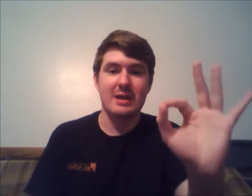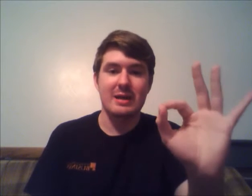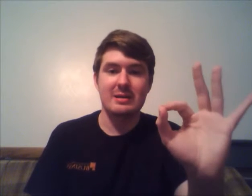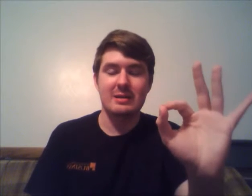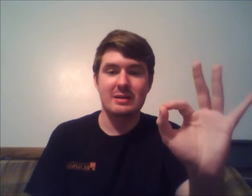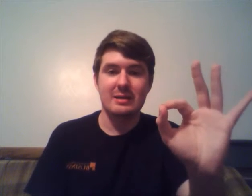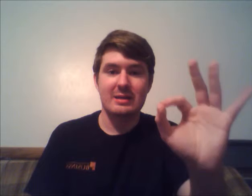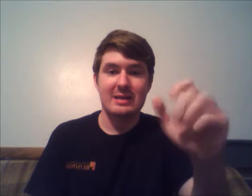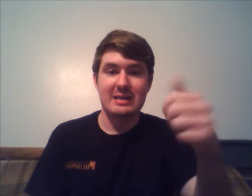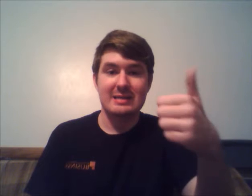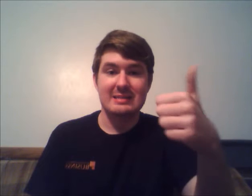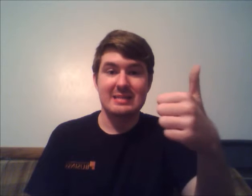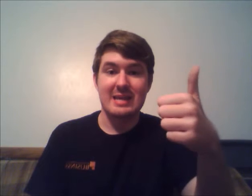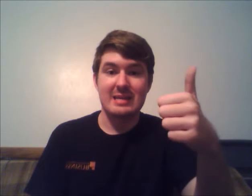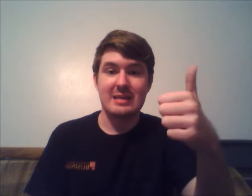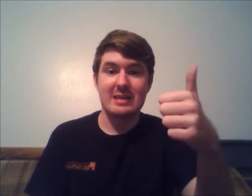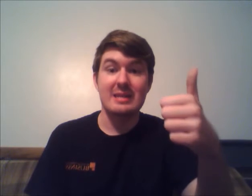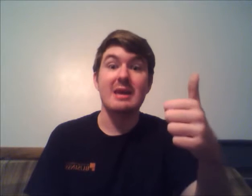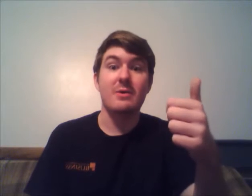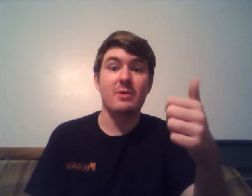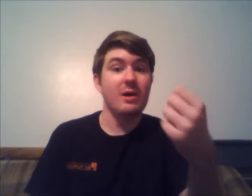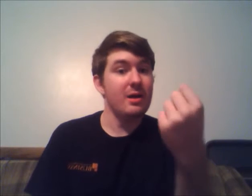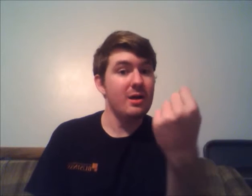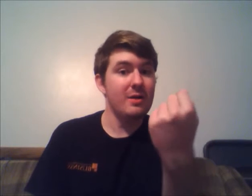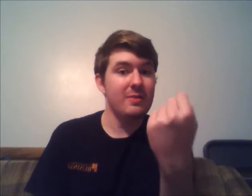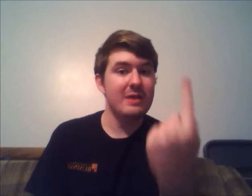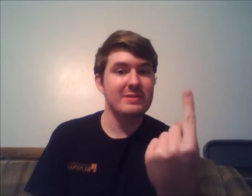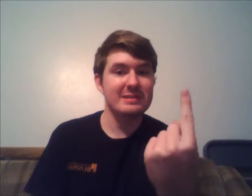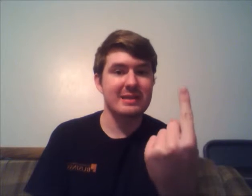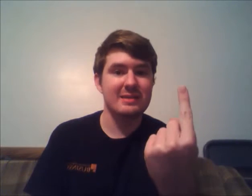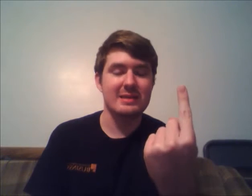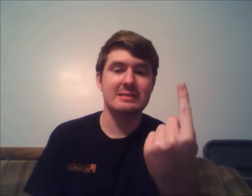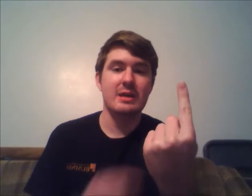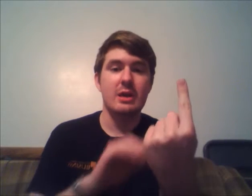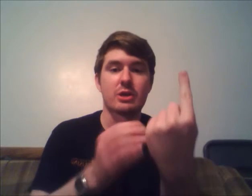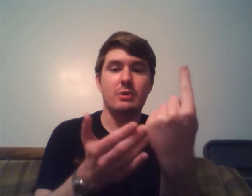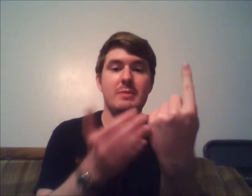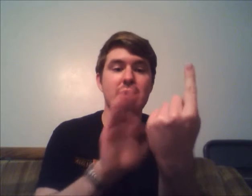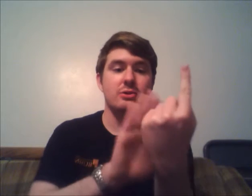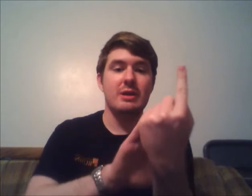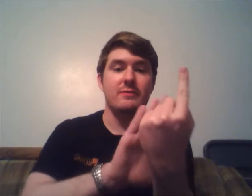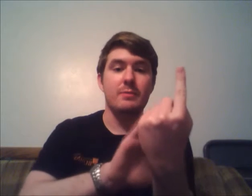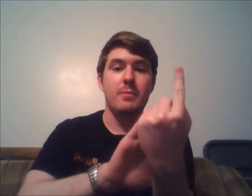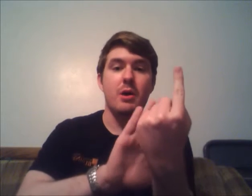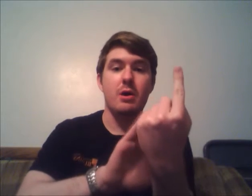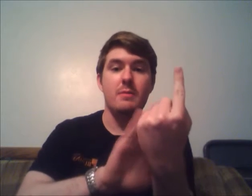9, 10. Now 11 is like this. You want to make sure you have your palm